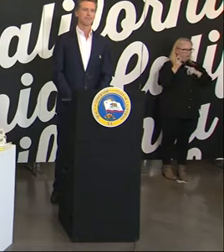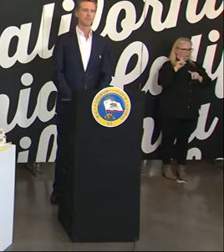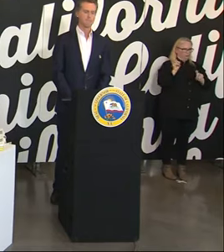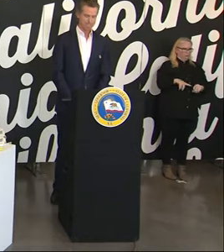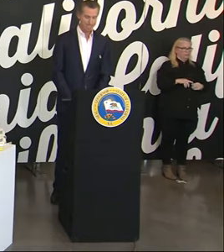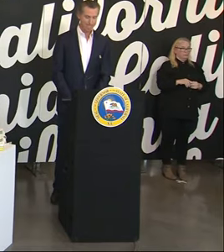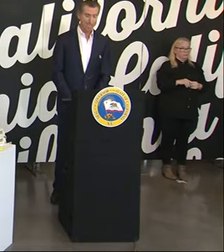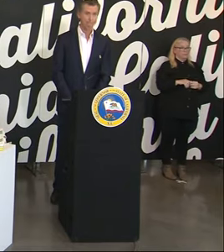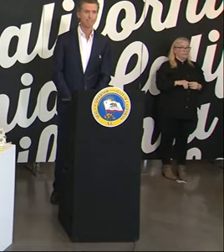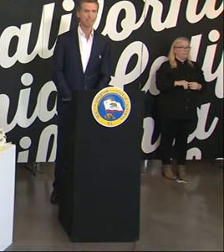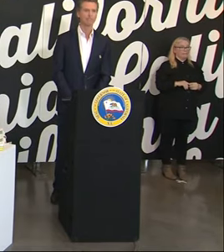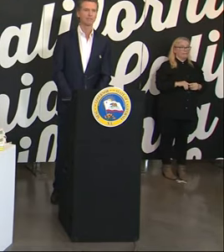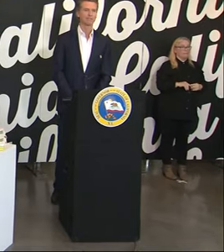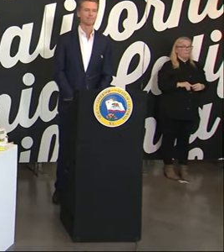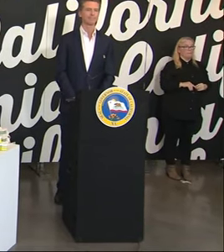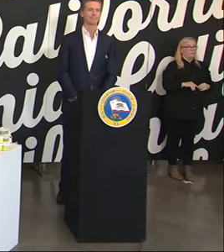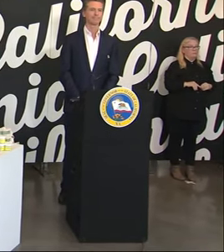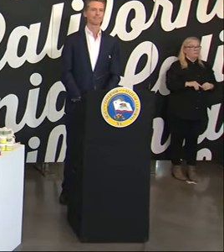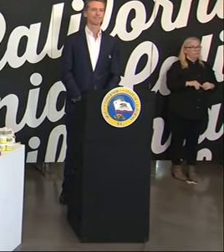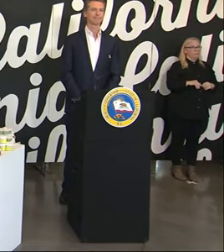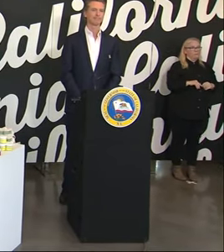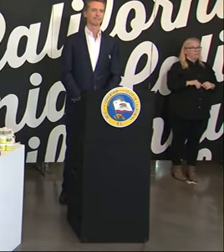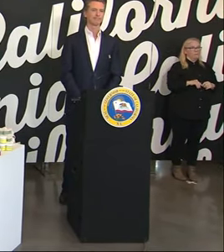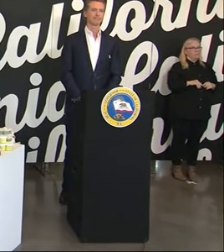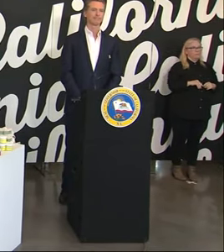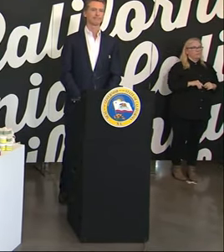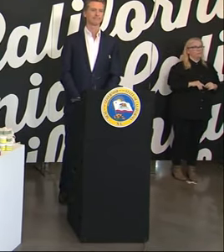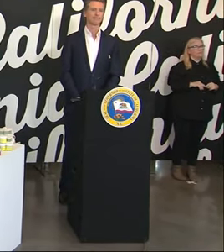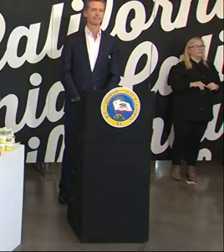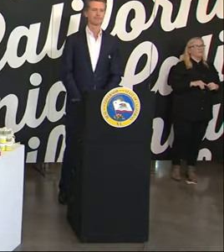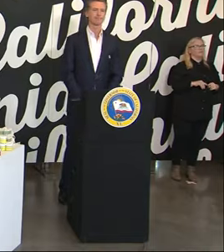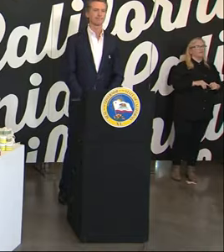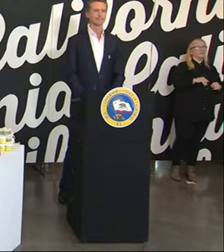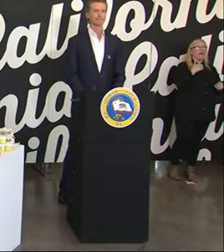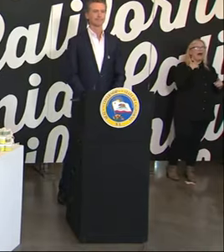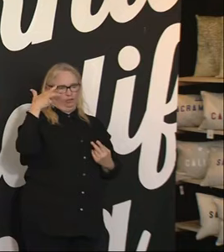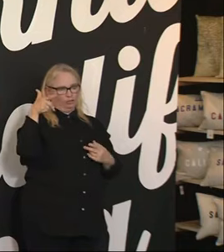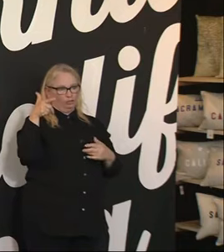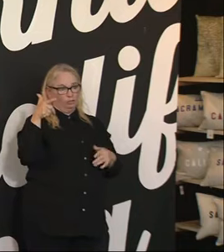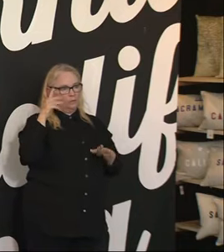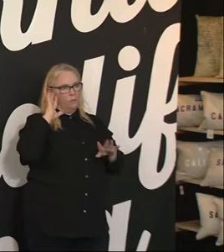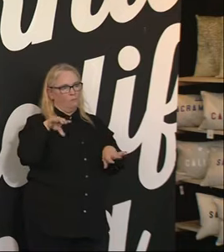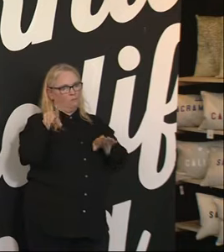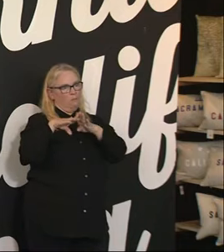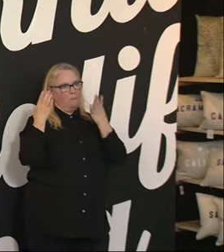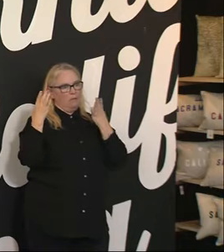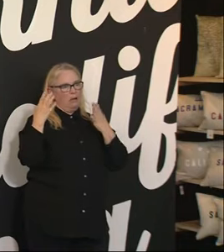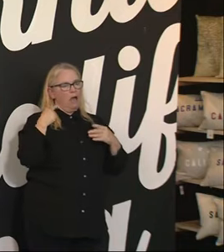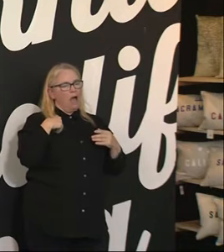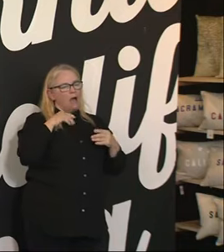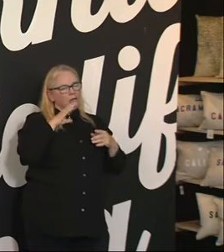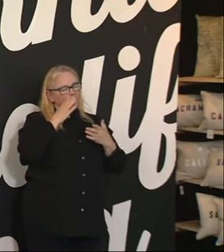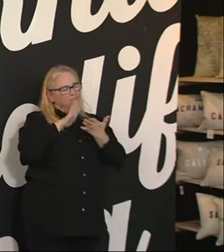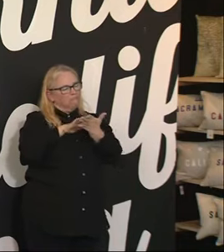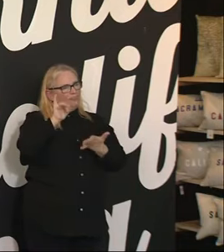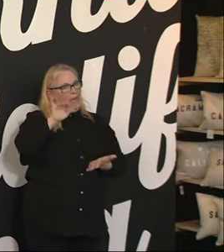I am the State Capitol Bureau reporter for Nextstar Media Group, which has 7 TV stations across the state between San Francisco. So is the mayor of Laguna Beach a prime